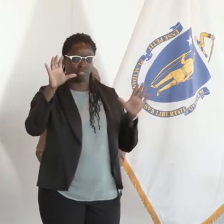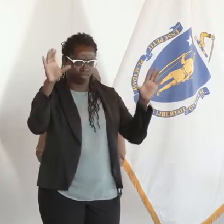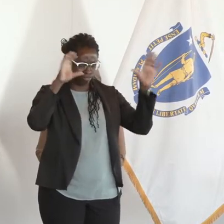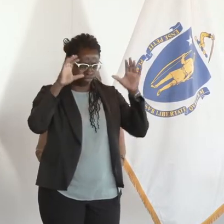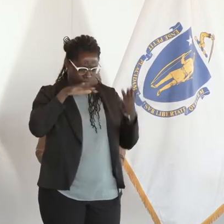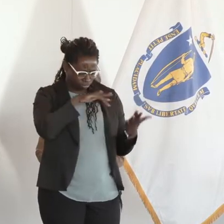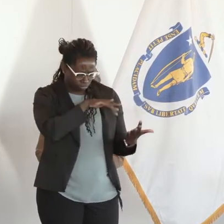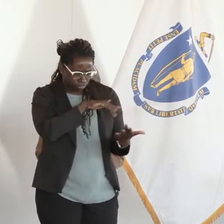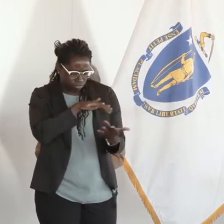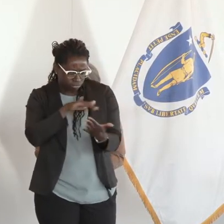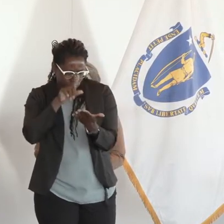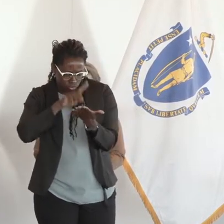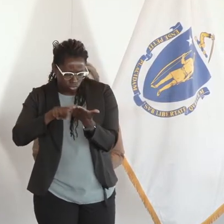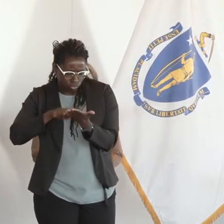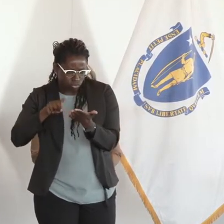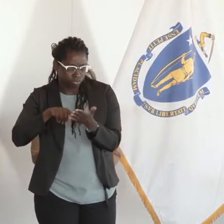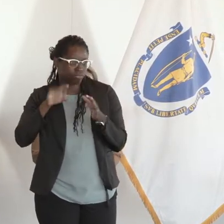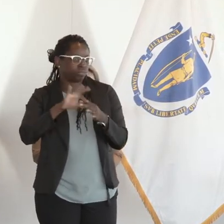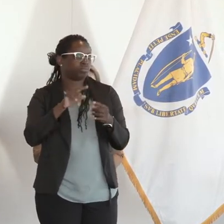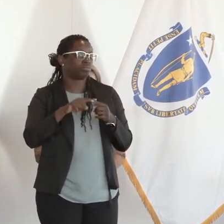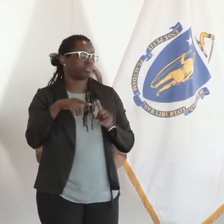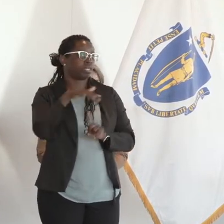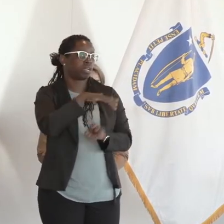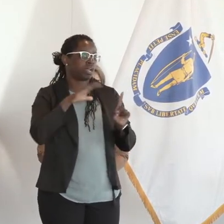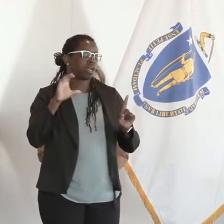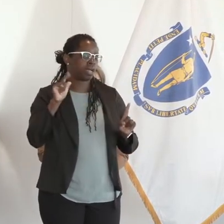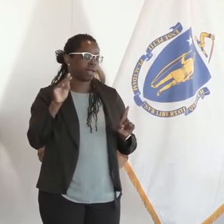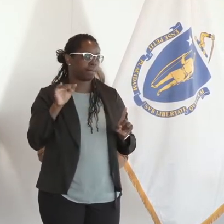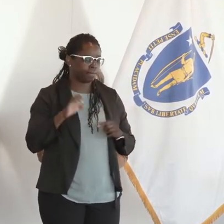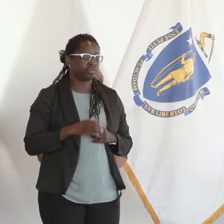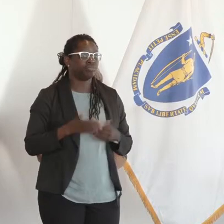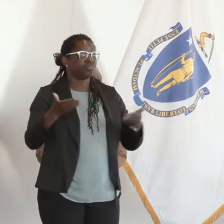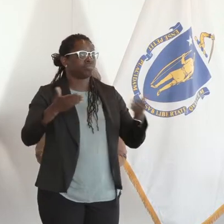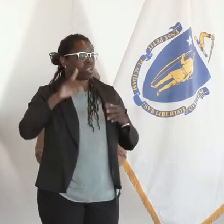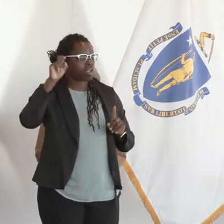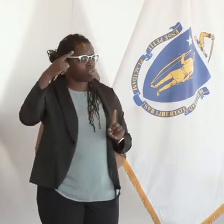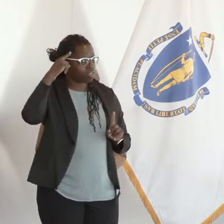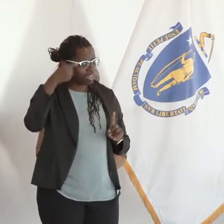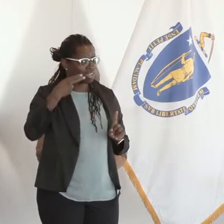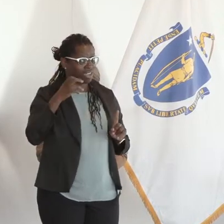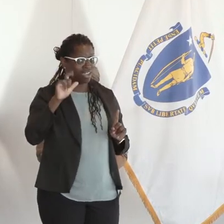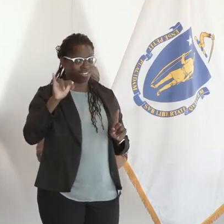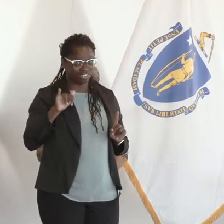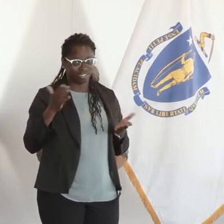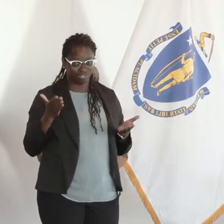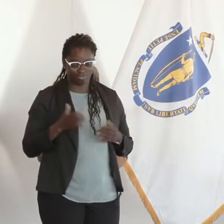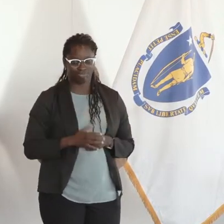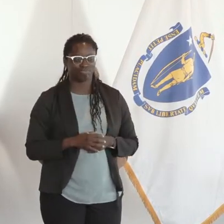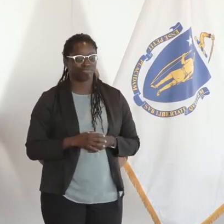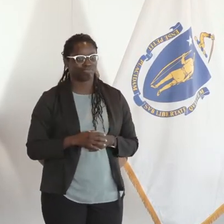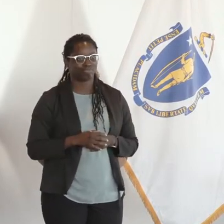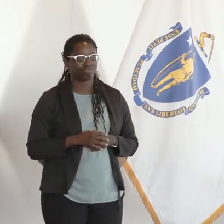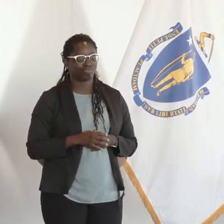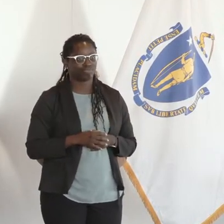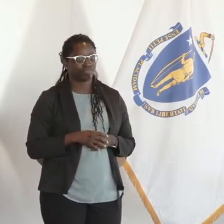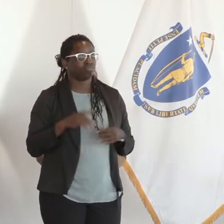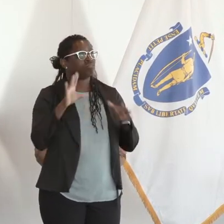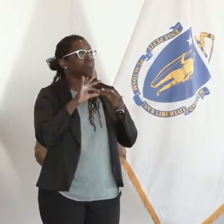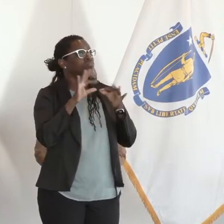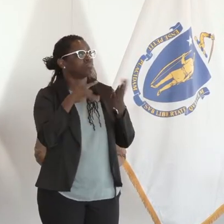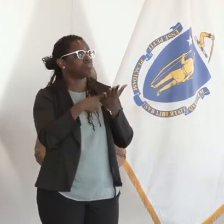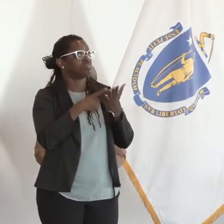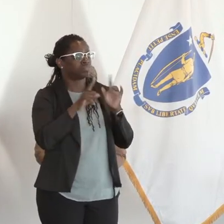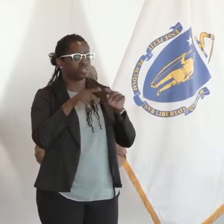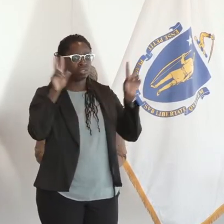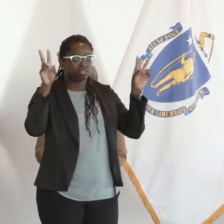is really an honor to welcome Governor Healey as we engage around this critically important topic. As Attorney General, she held corporate